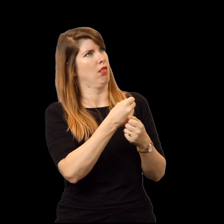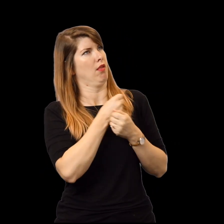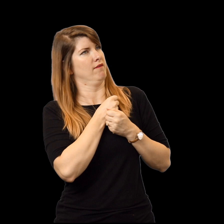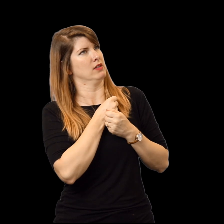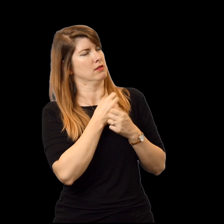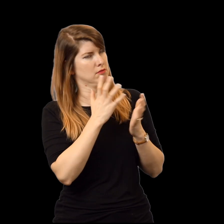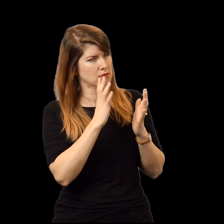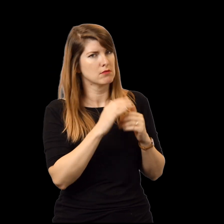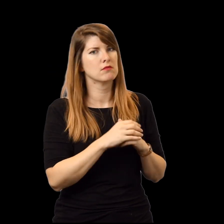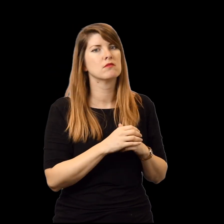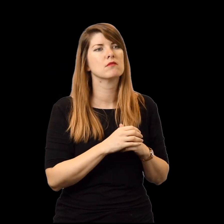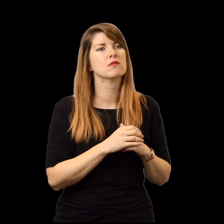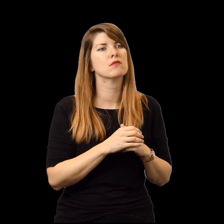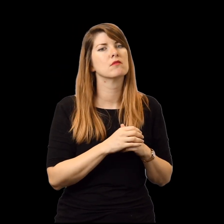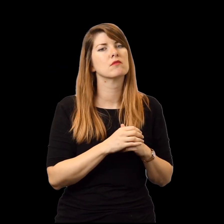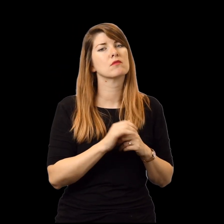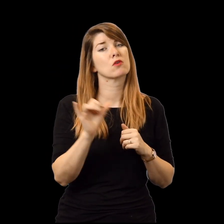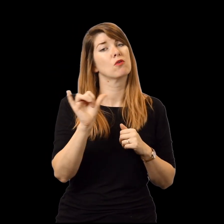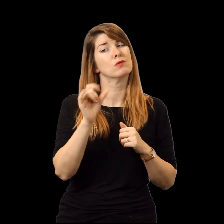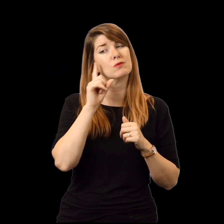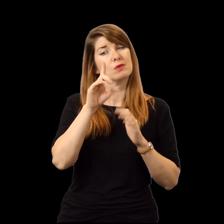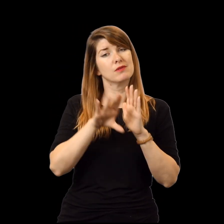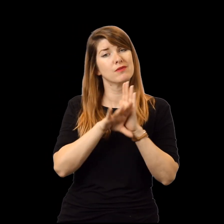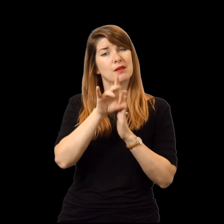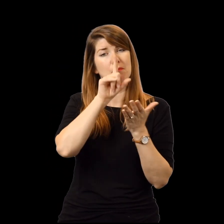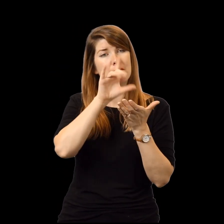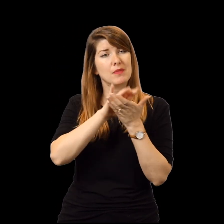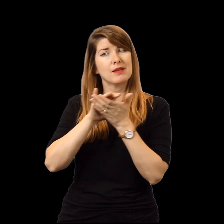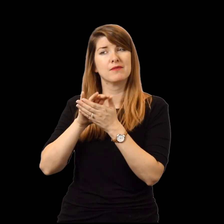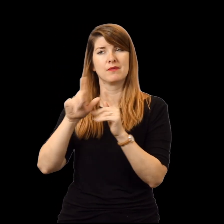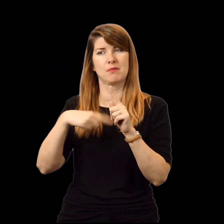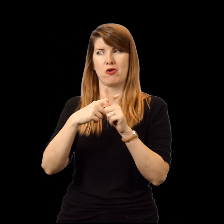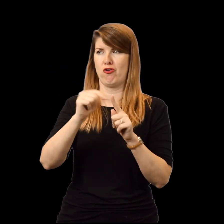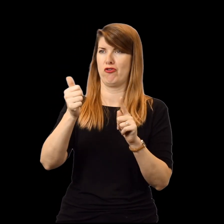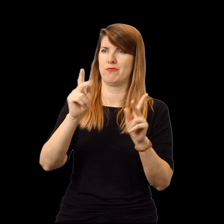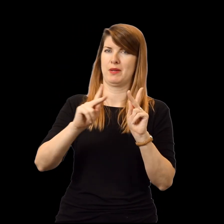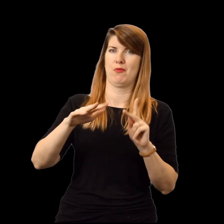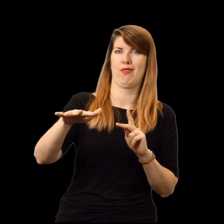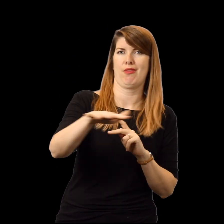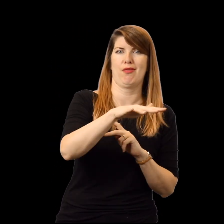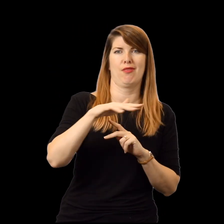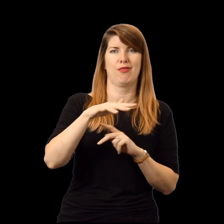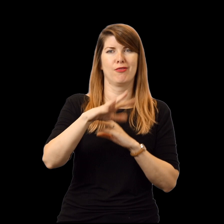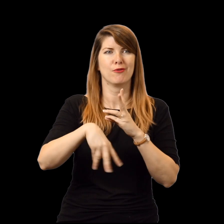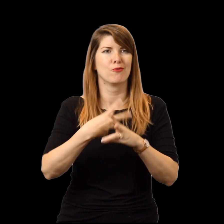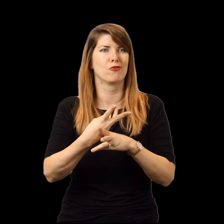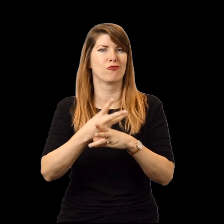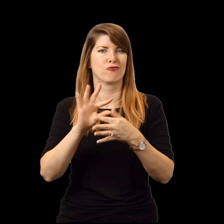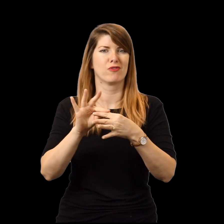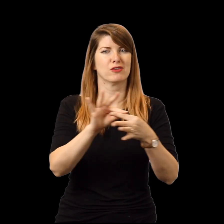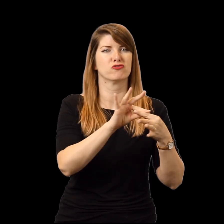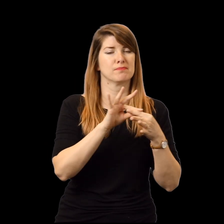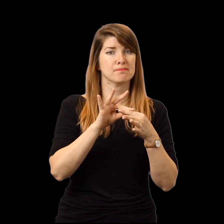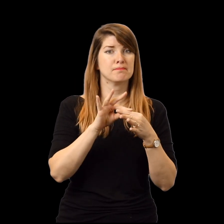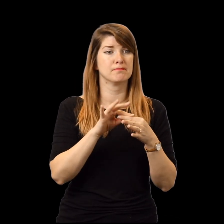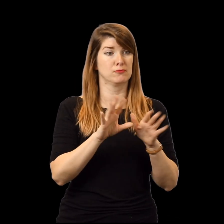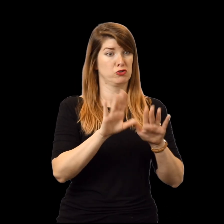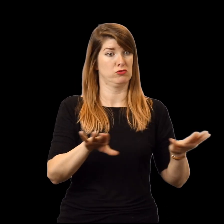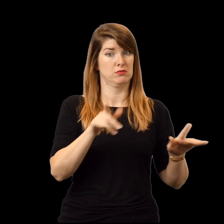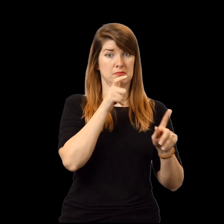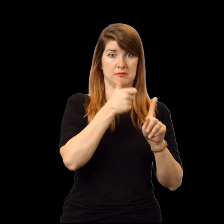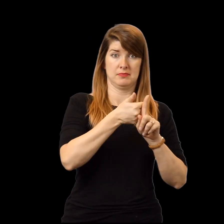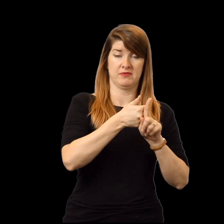loving. They also develop beliefs about other people and the world and relationships.